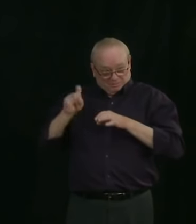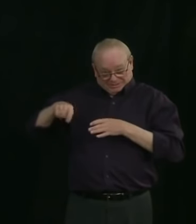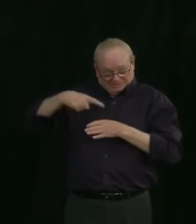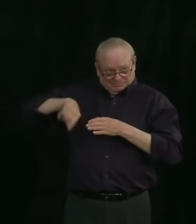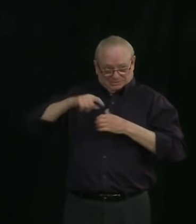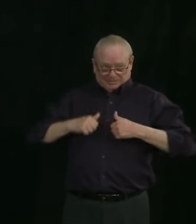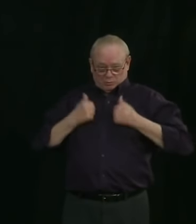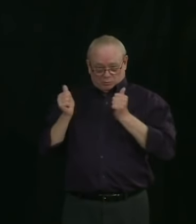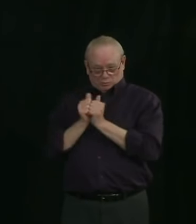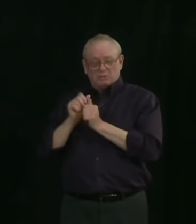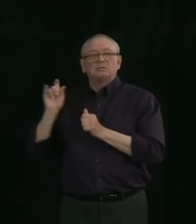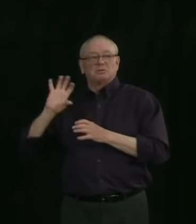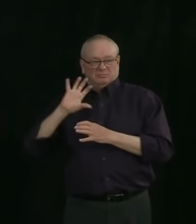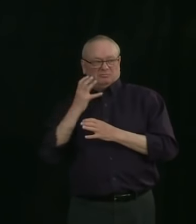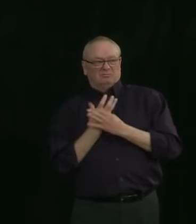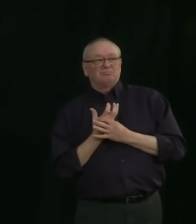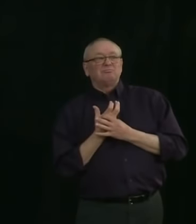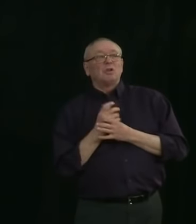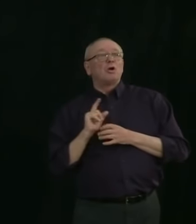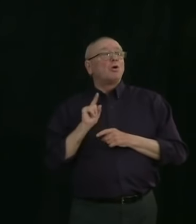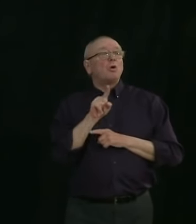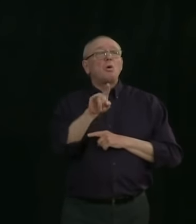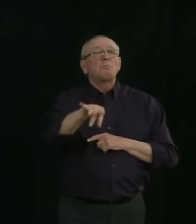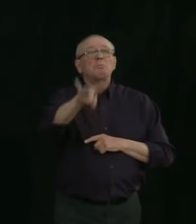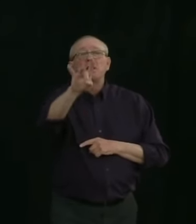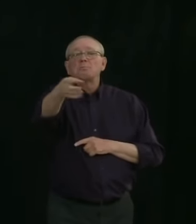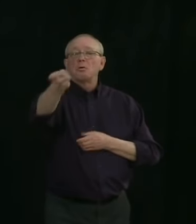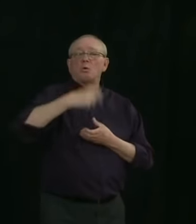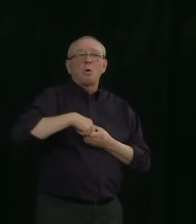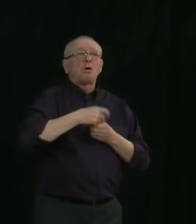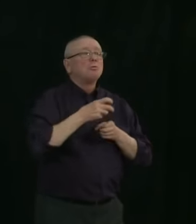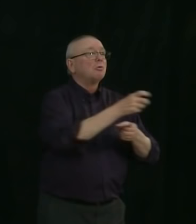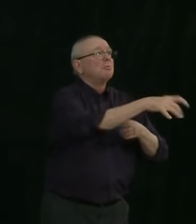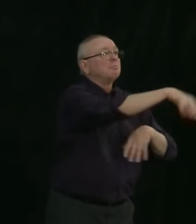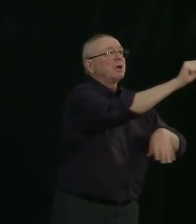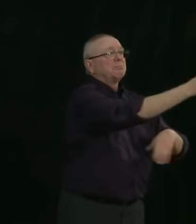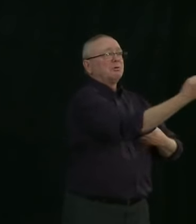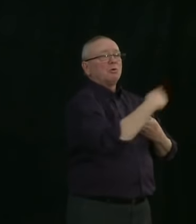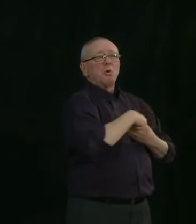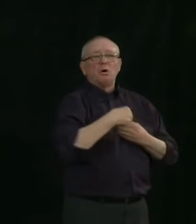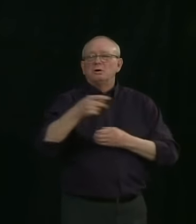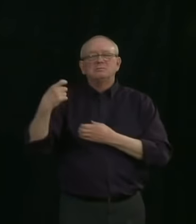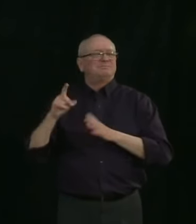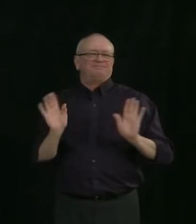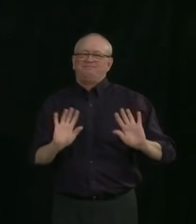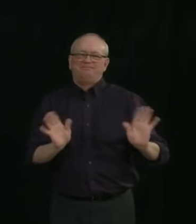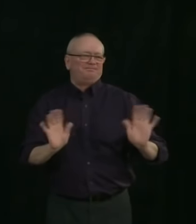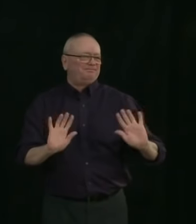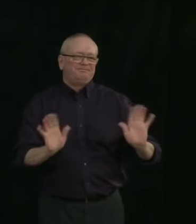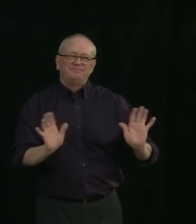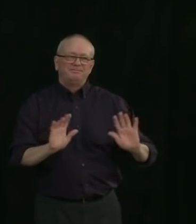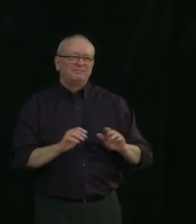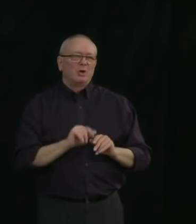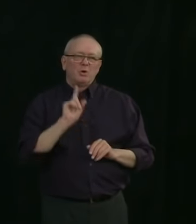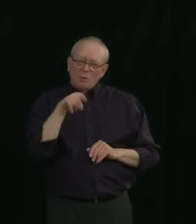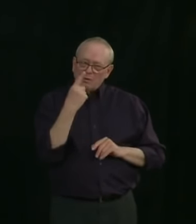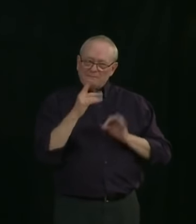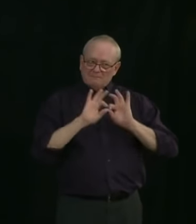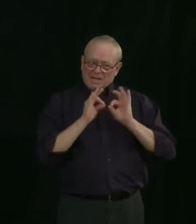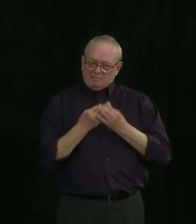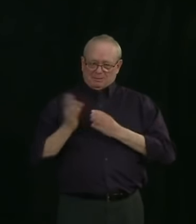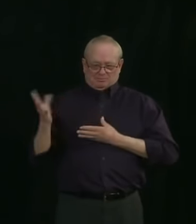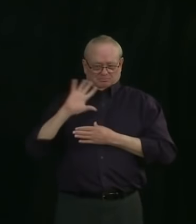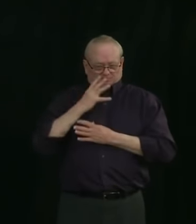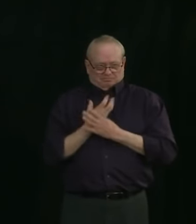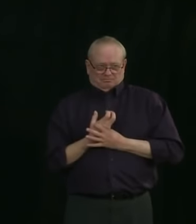sit together at a drive-in service. I also remind leaders and members of communities planning innovative services such